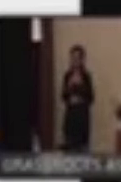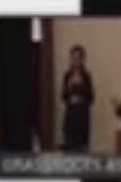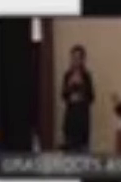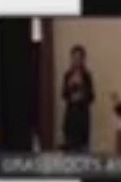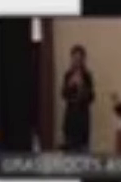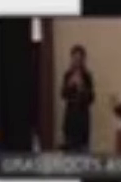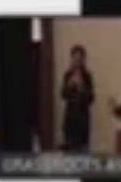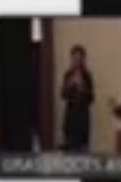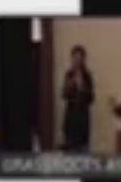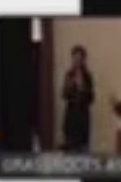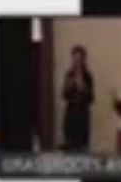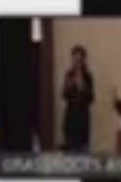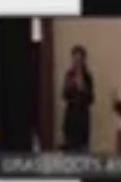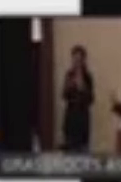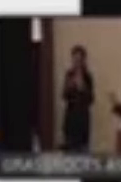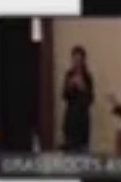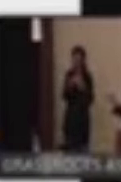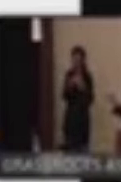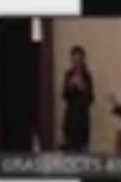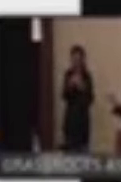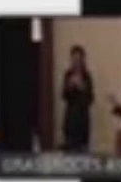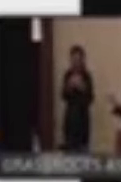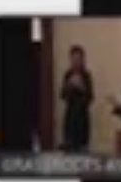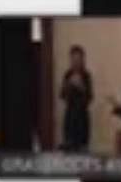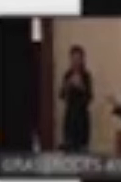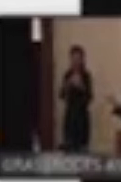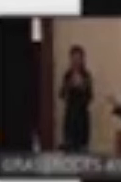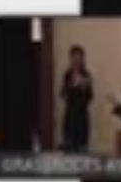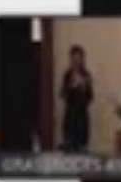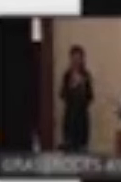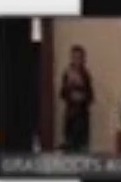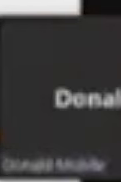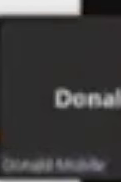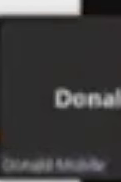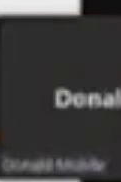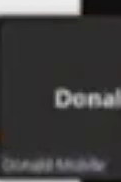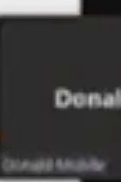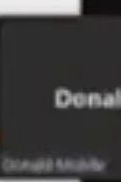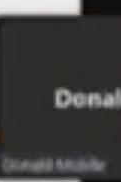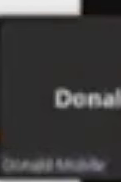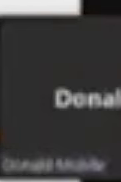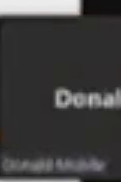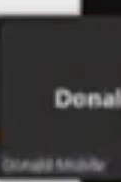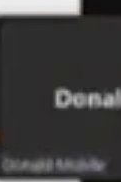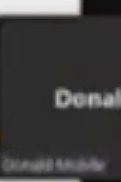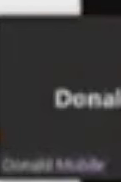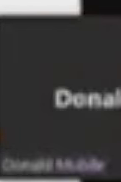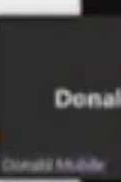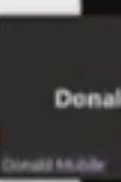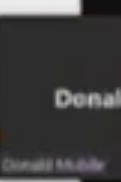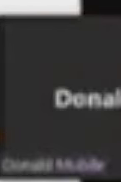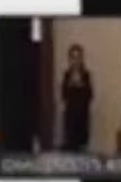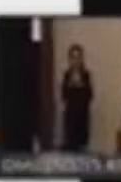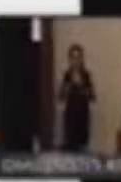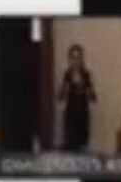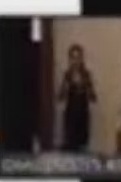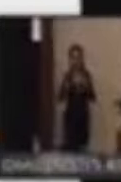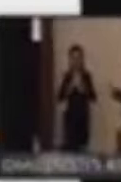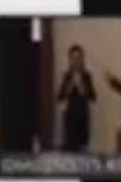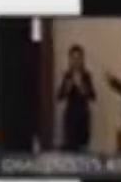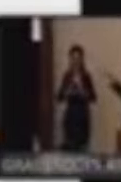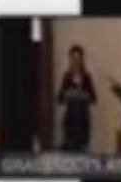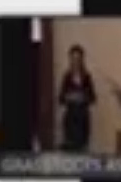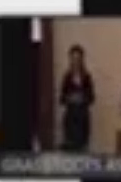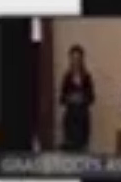post-vax with the same treatment that I'm going to show you, they get better. But the symptoms